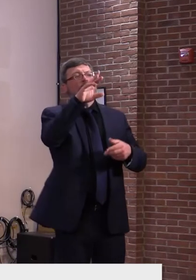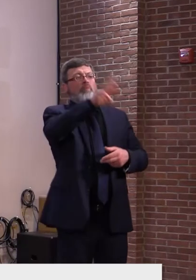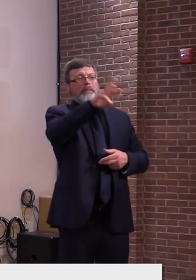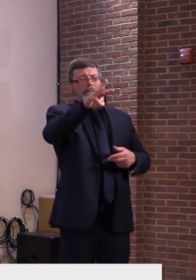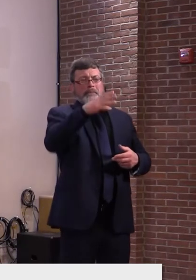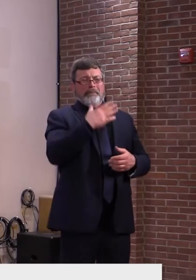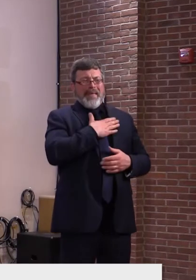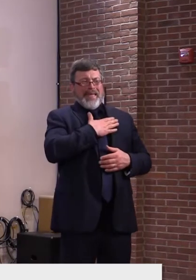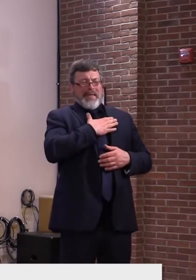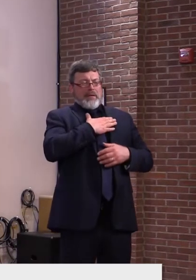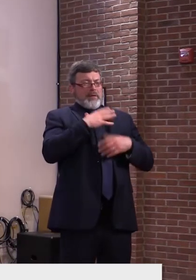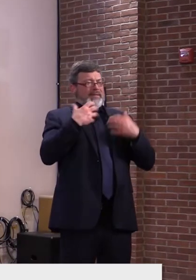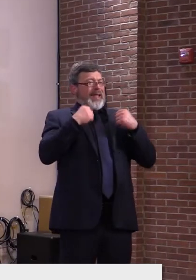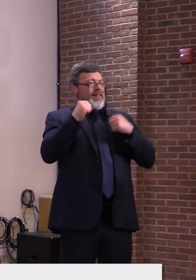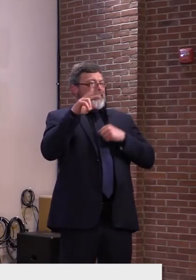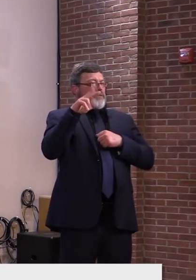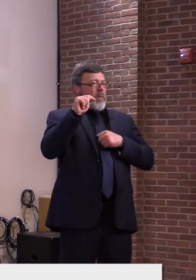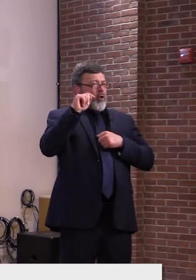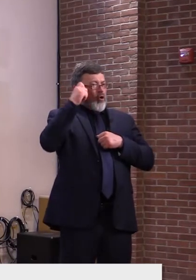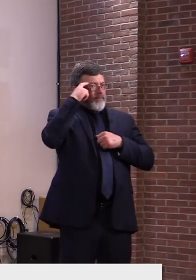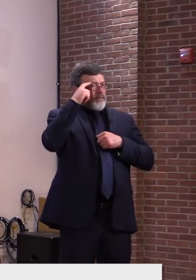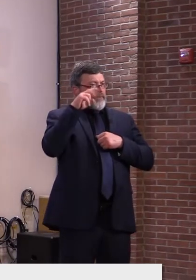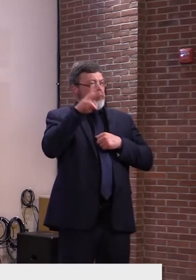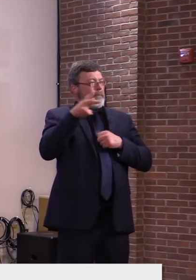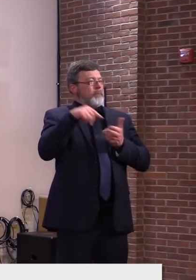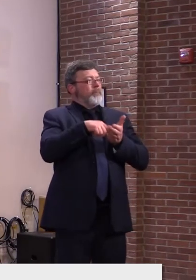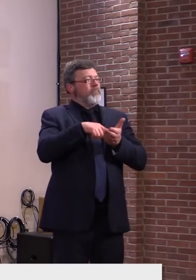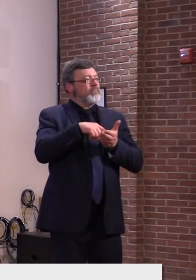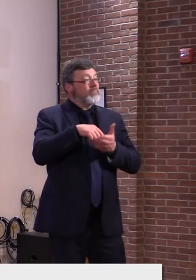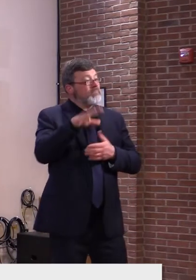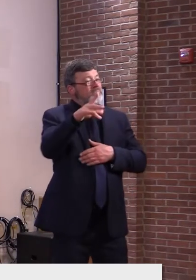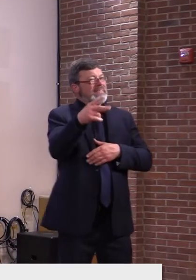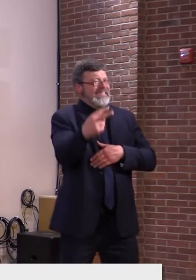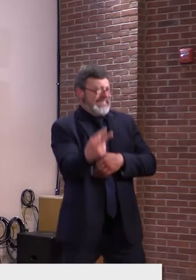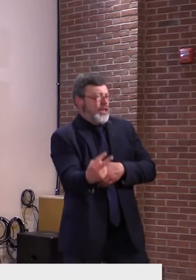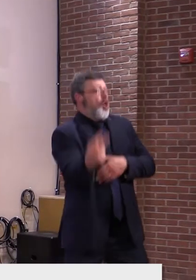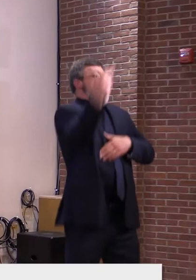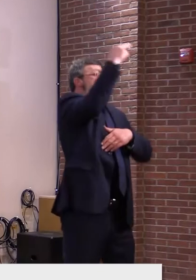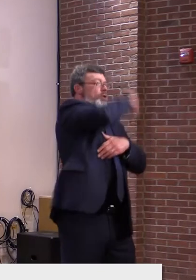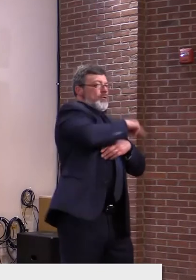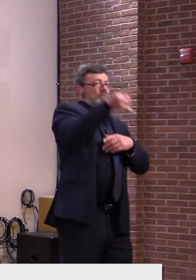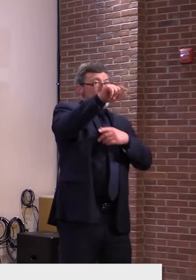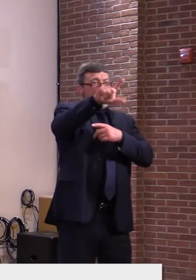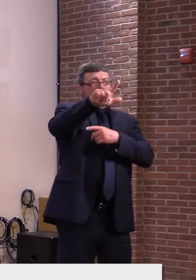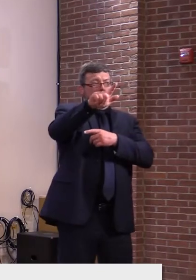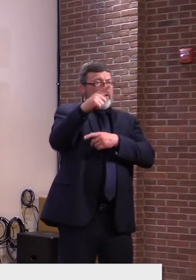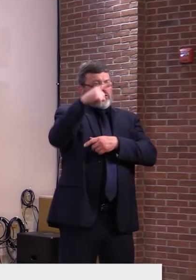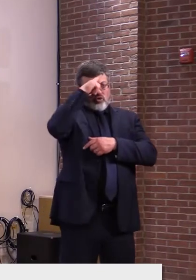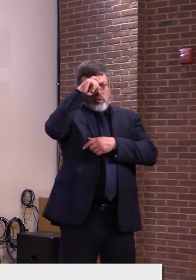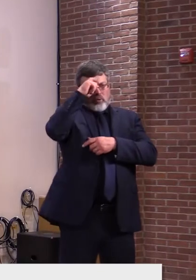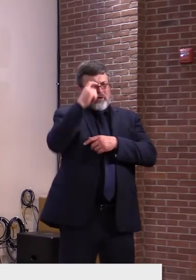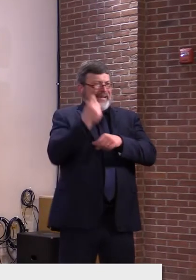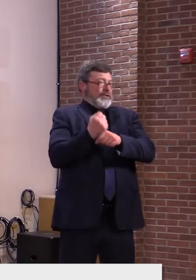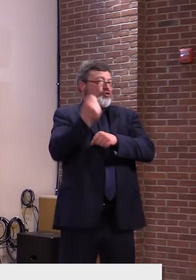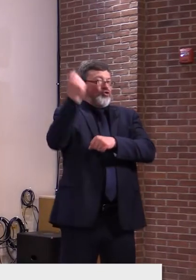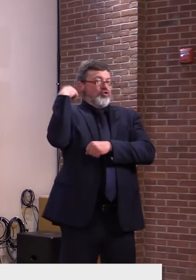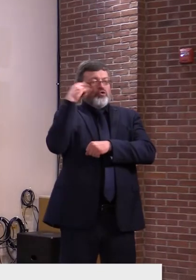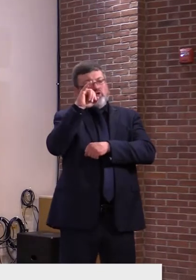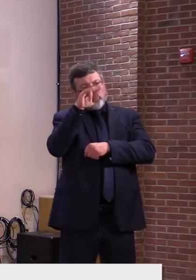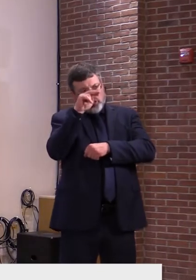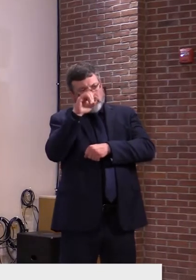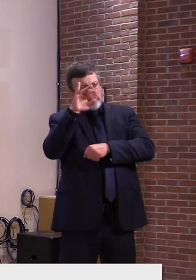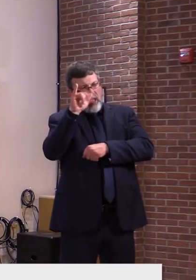runs from last summer till now. And of course, during that time, there's one huge peak